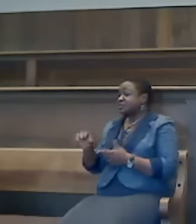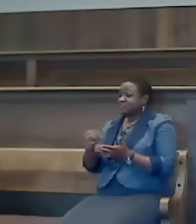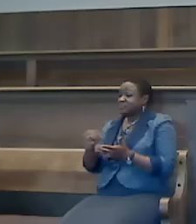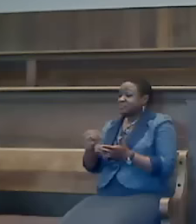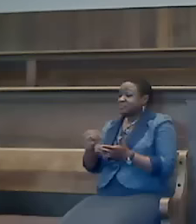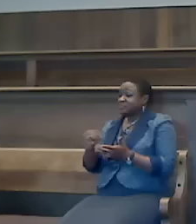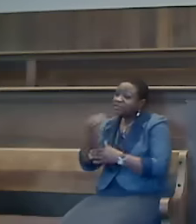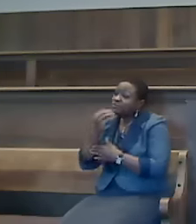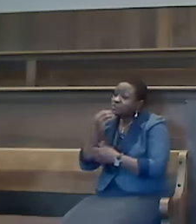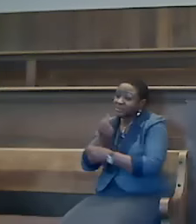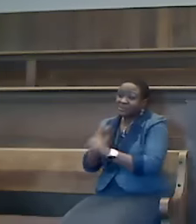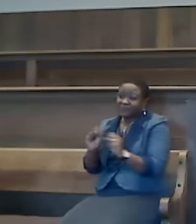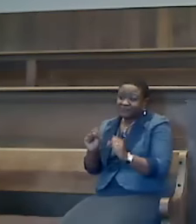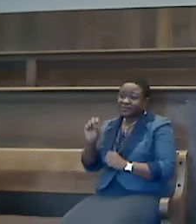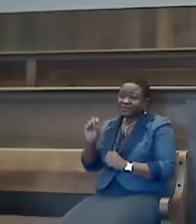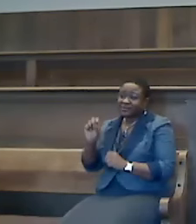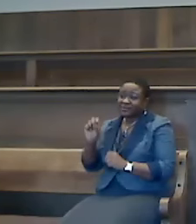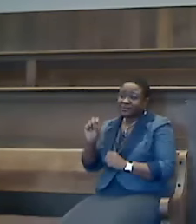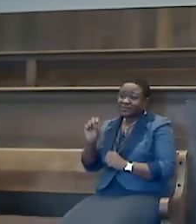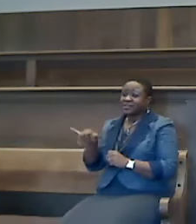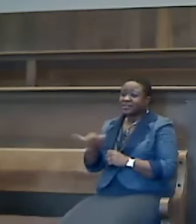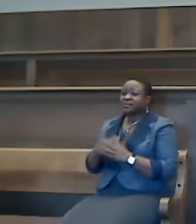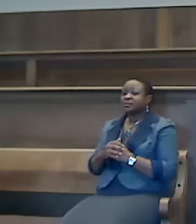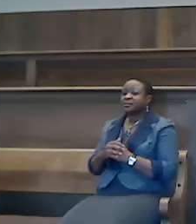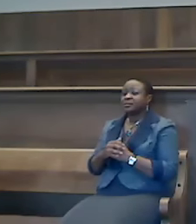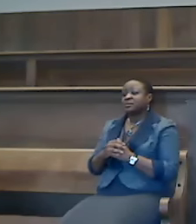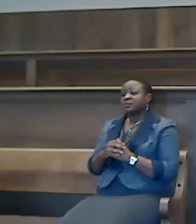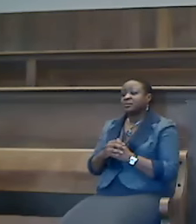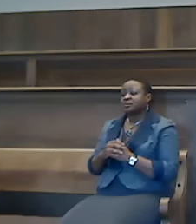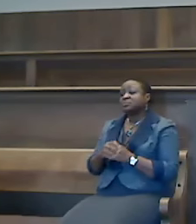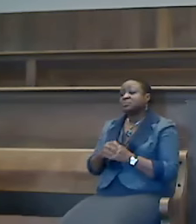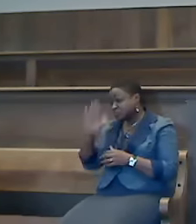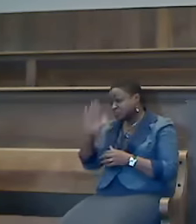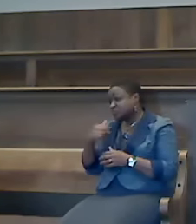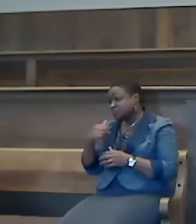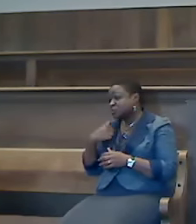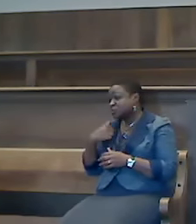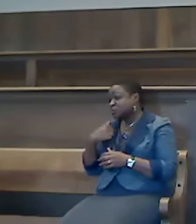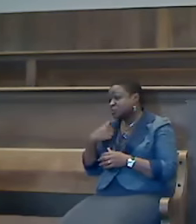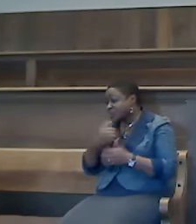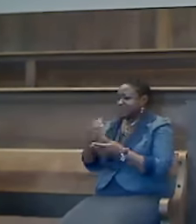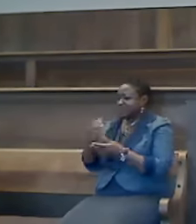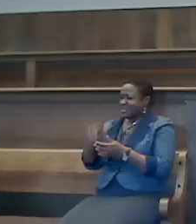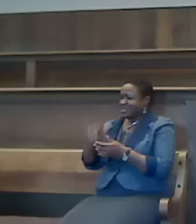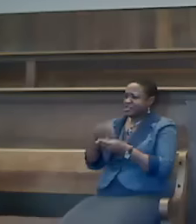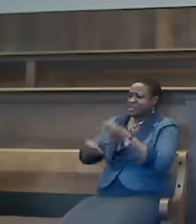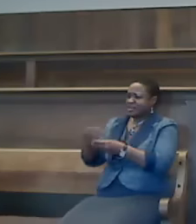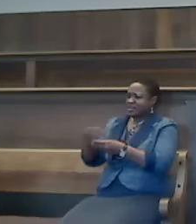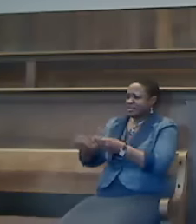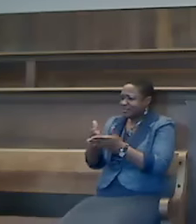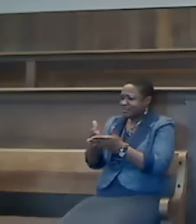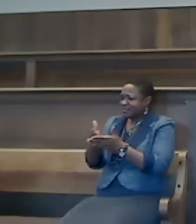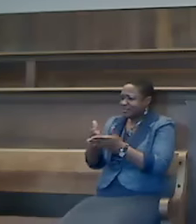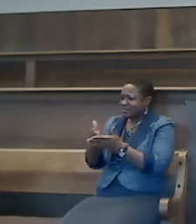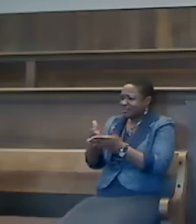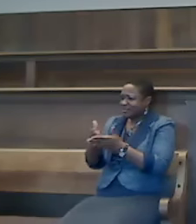safety, because we have genetic material in the wrong place, genetic